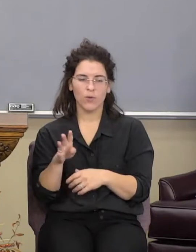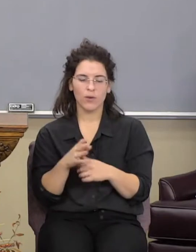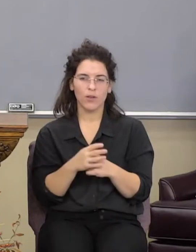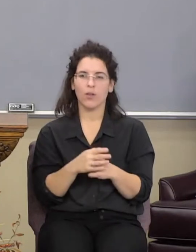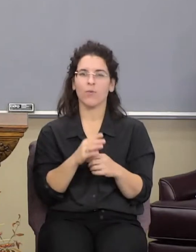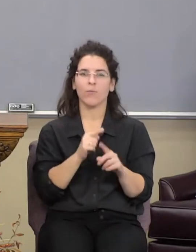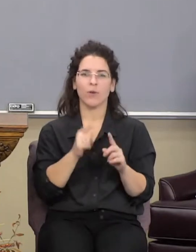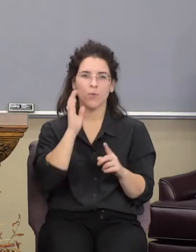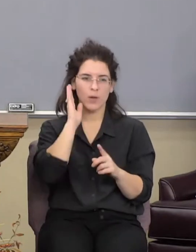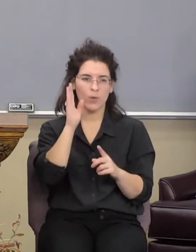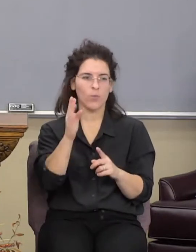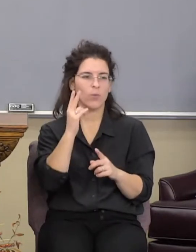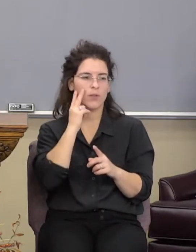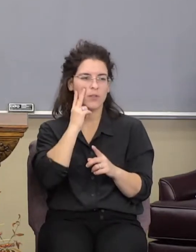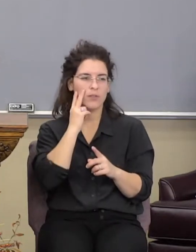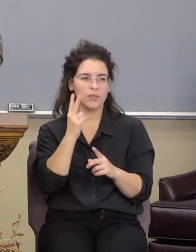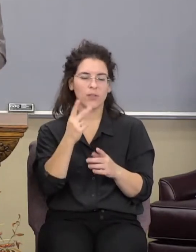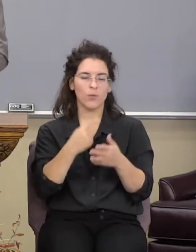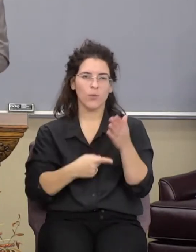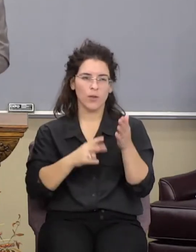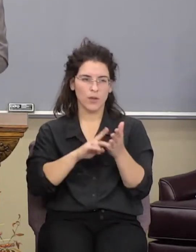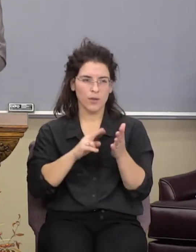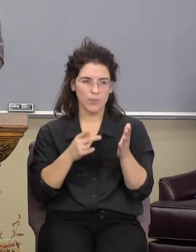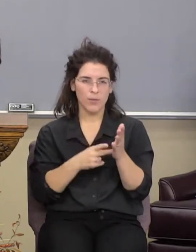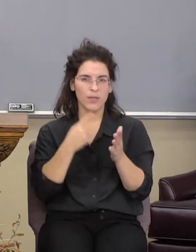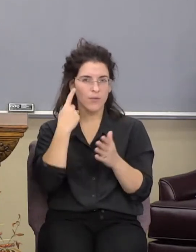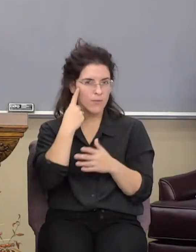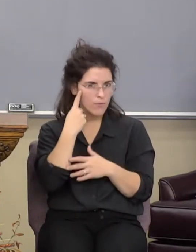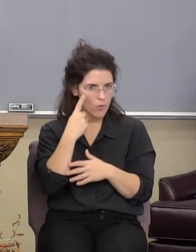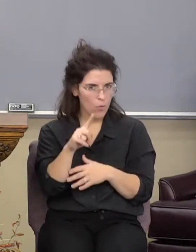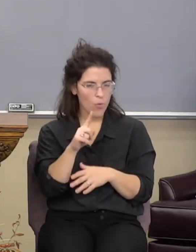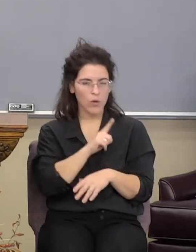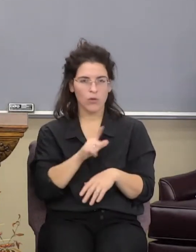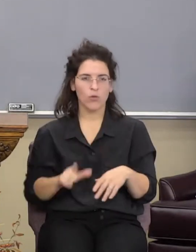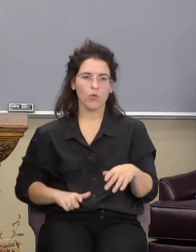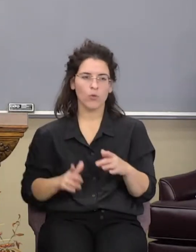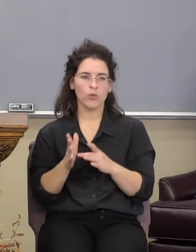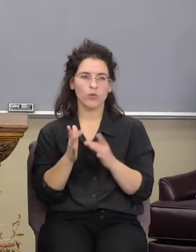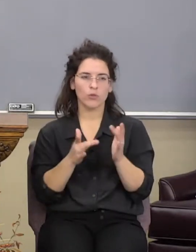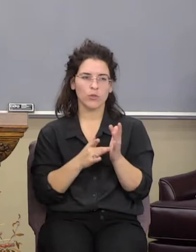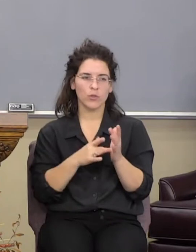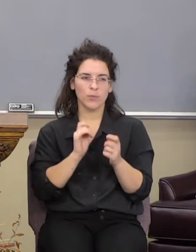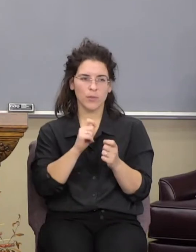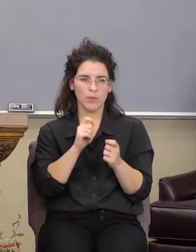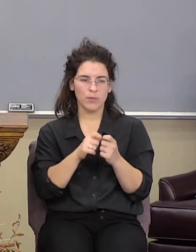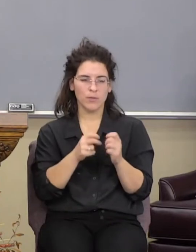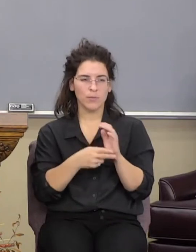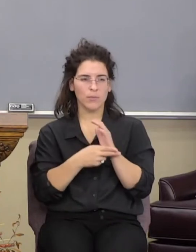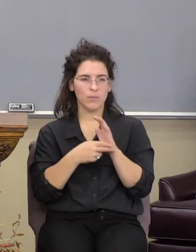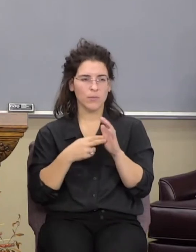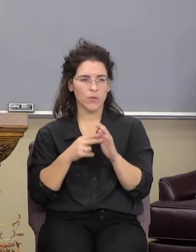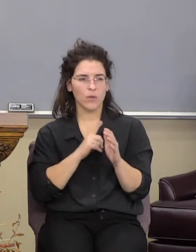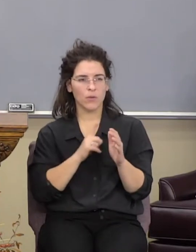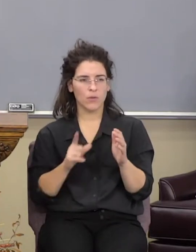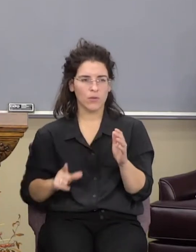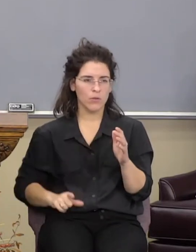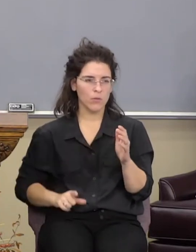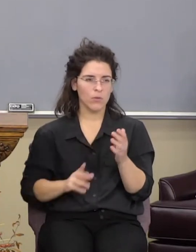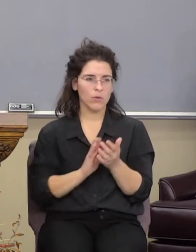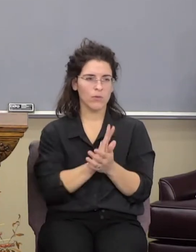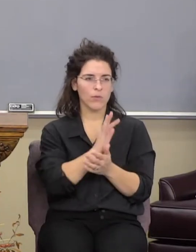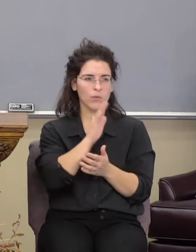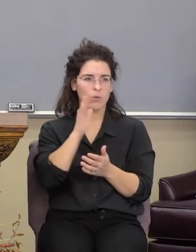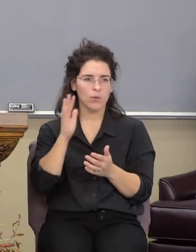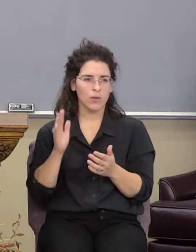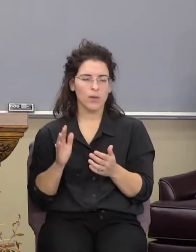we're going to look at what it means for the Lord Jesus specifically to be called the Lord of